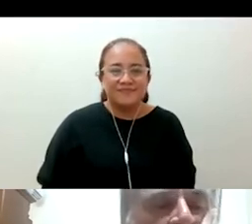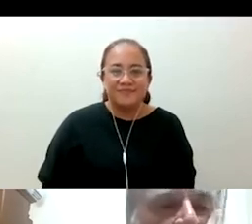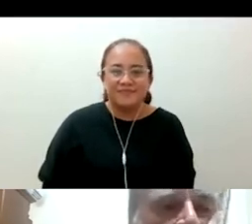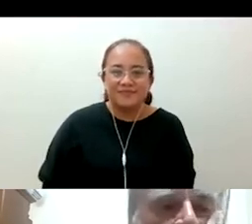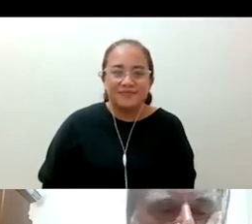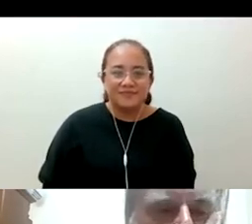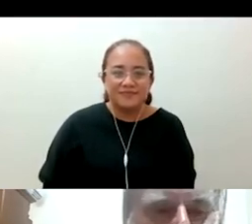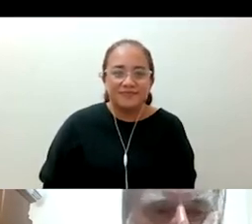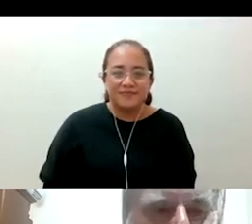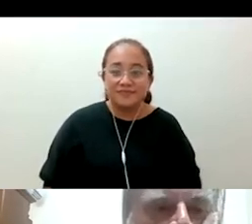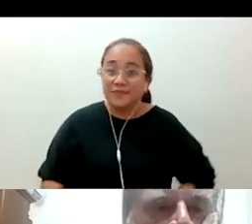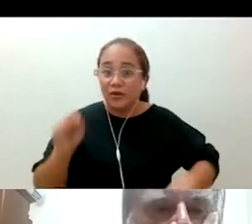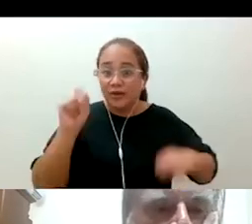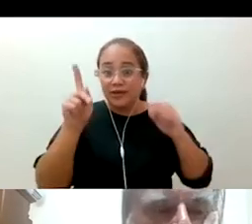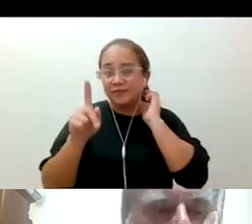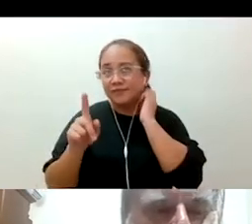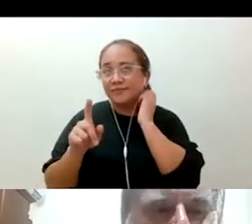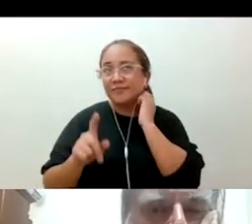Okay.